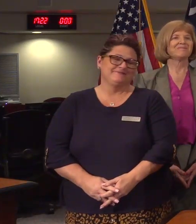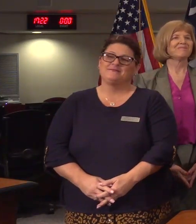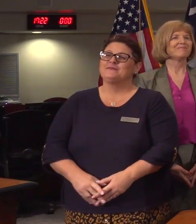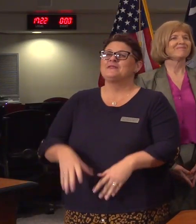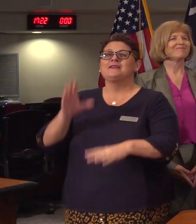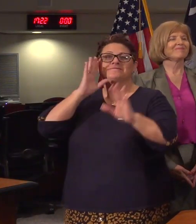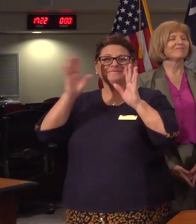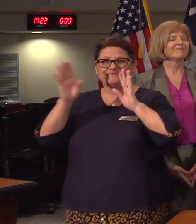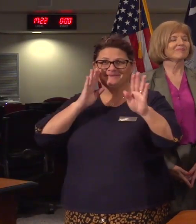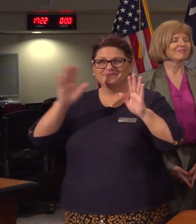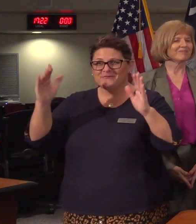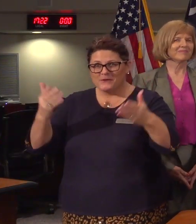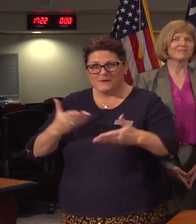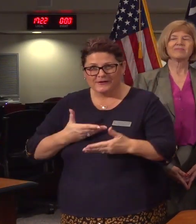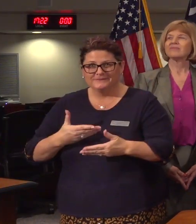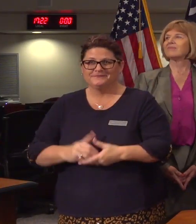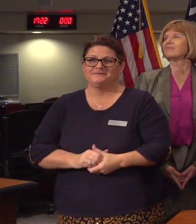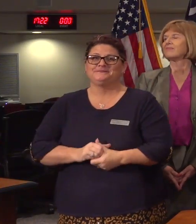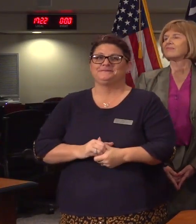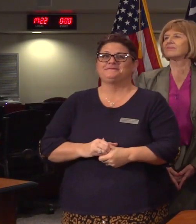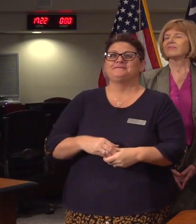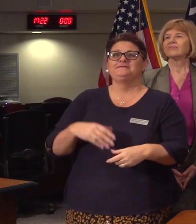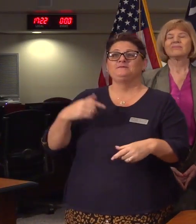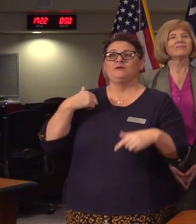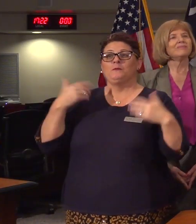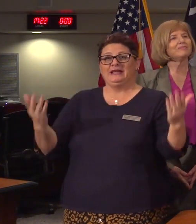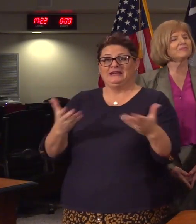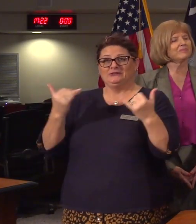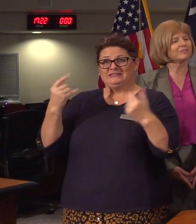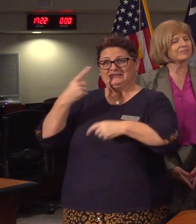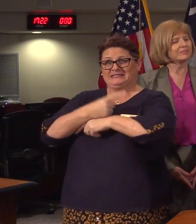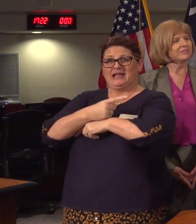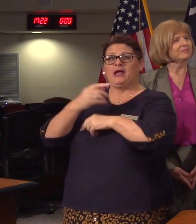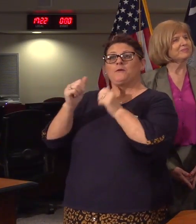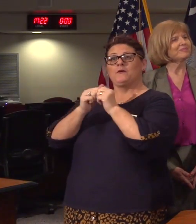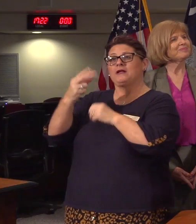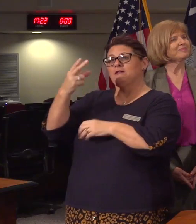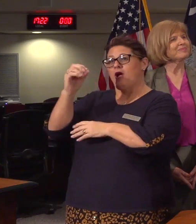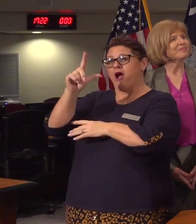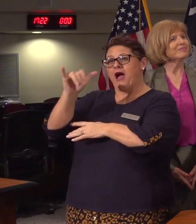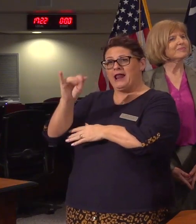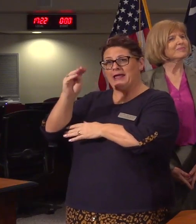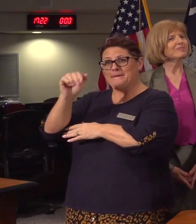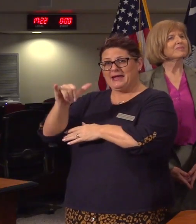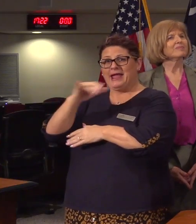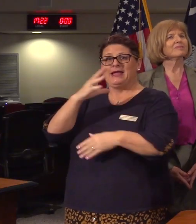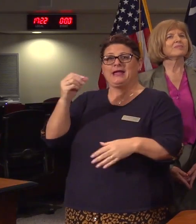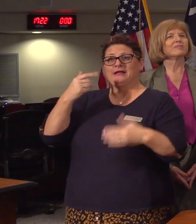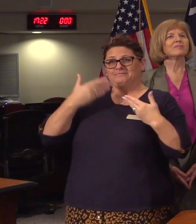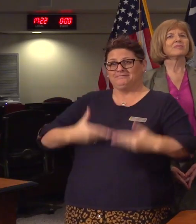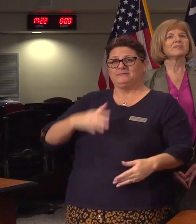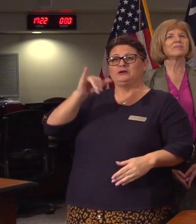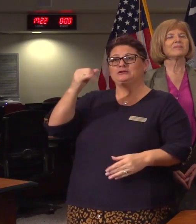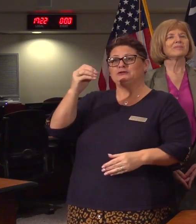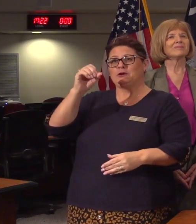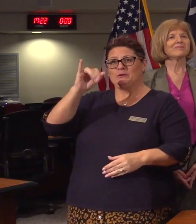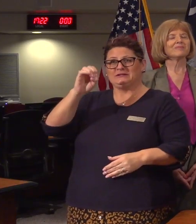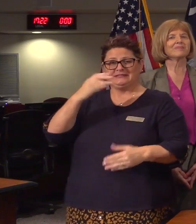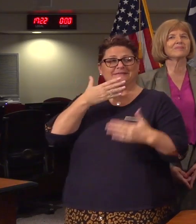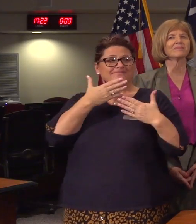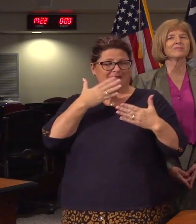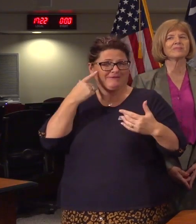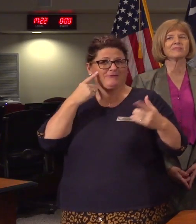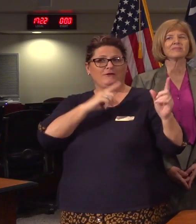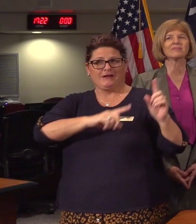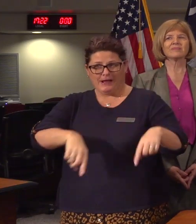Well, welcome. We're joined today by Holly May and Josie McDaniel Burkett. We thank you for being here.